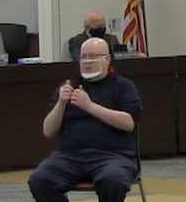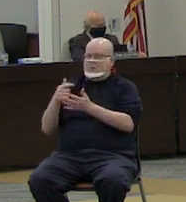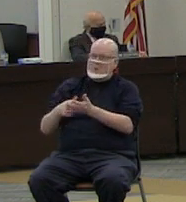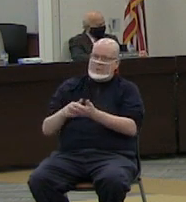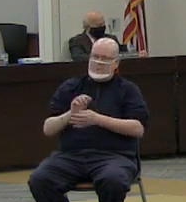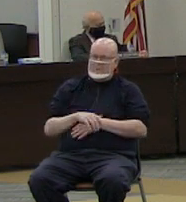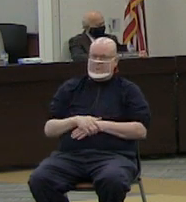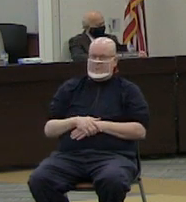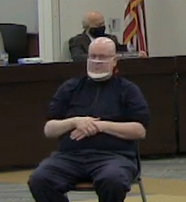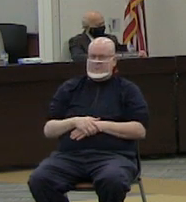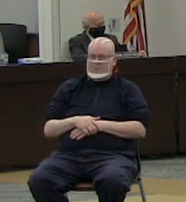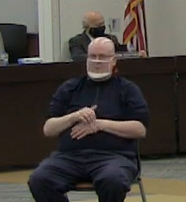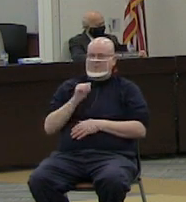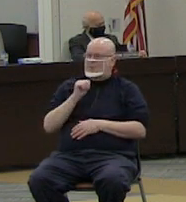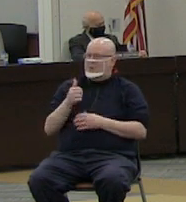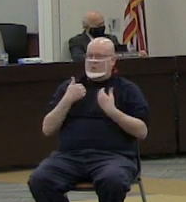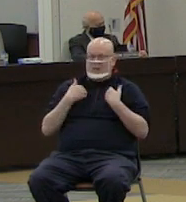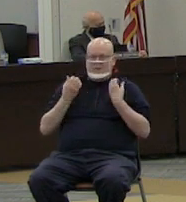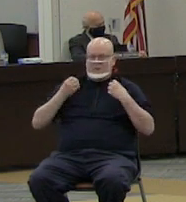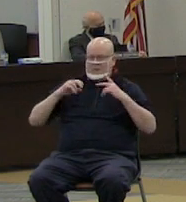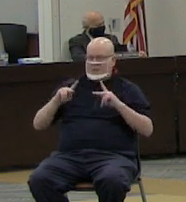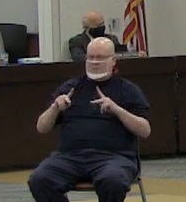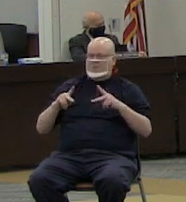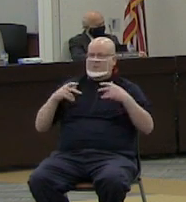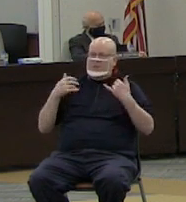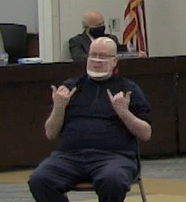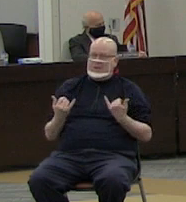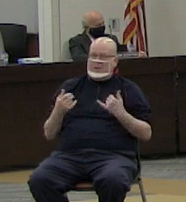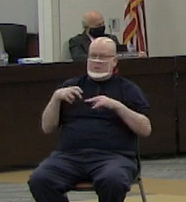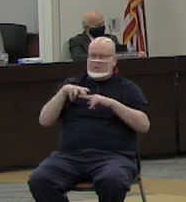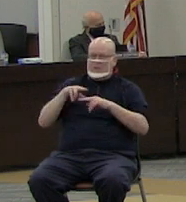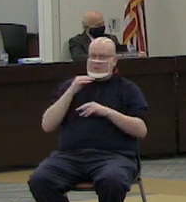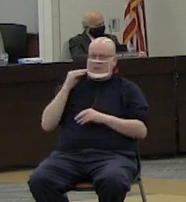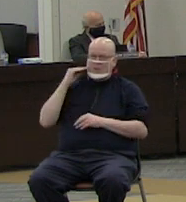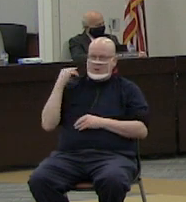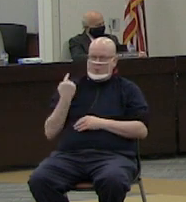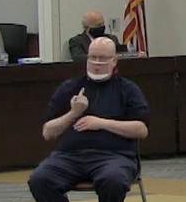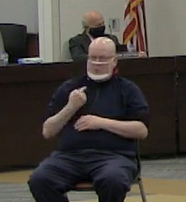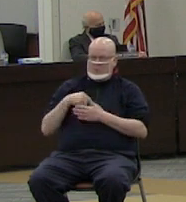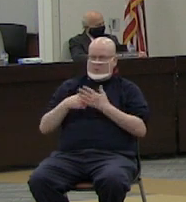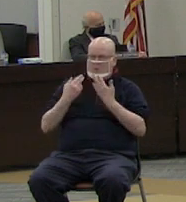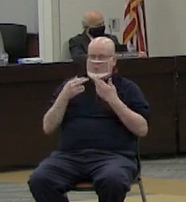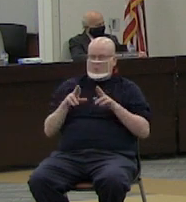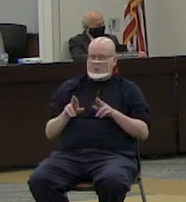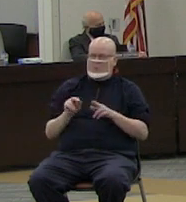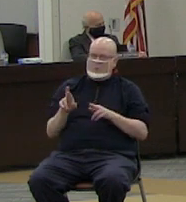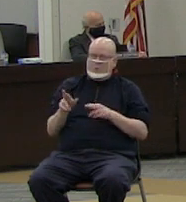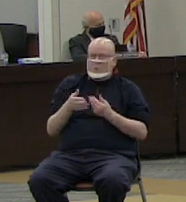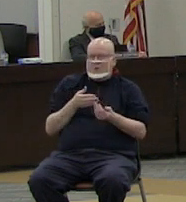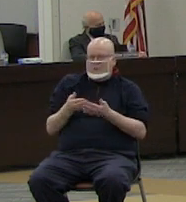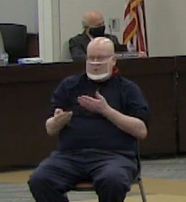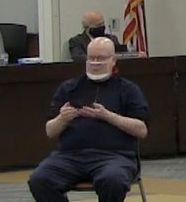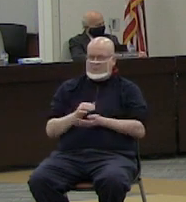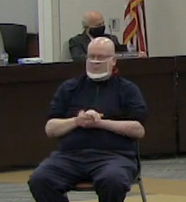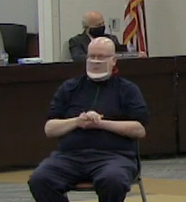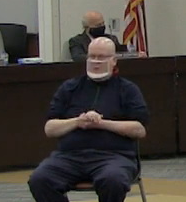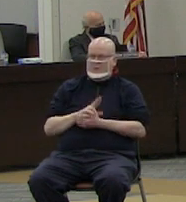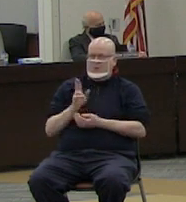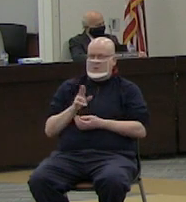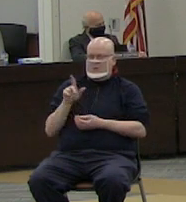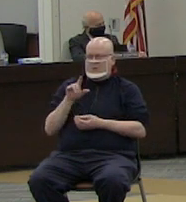They don't have that opportunity right now when they're sitting at home alone in their room or wherever they are on